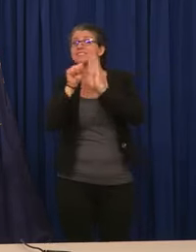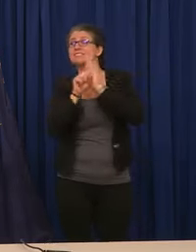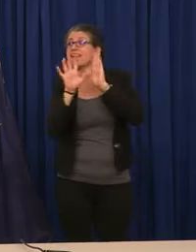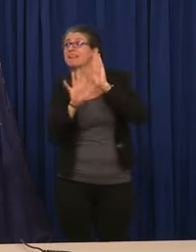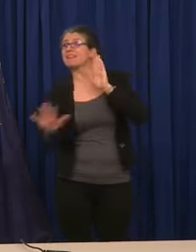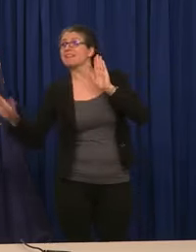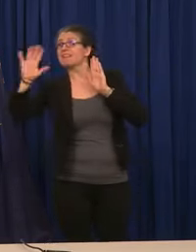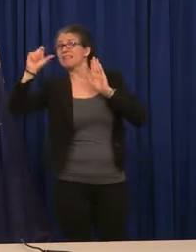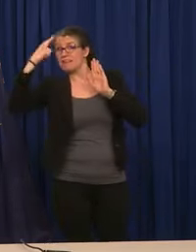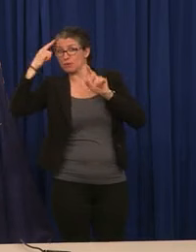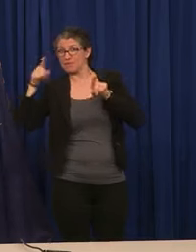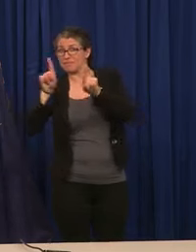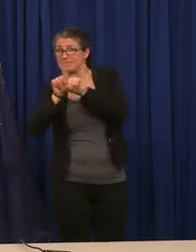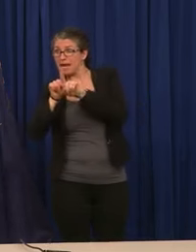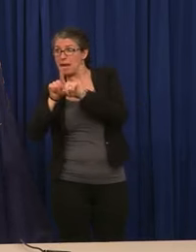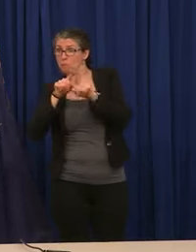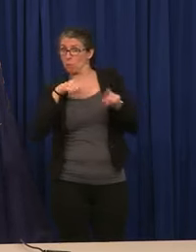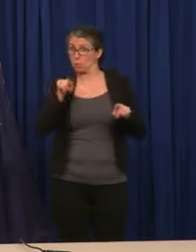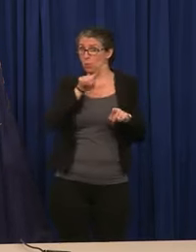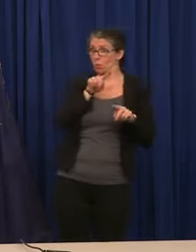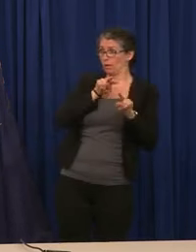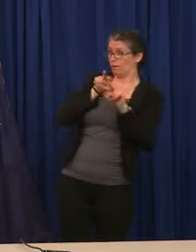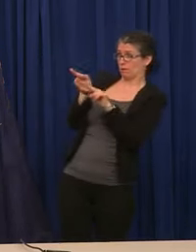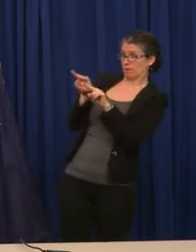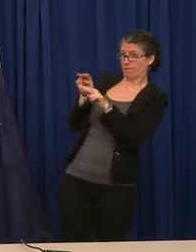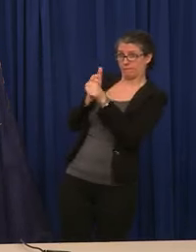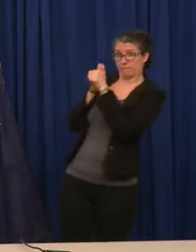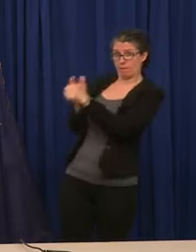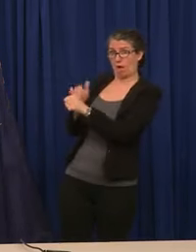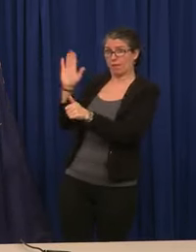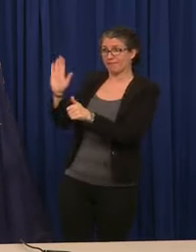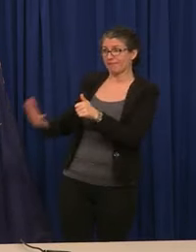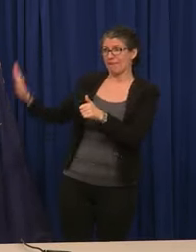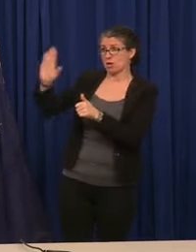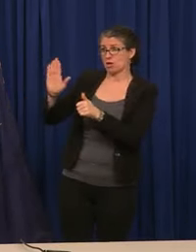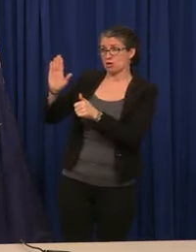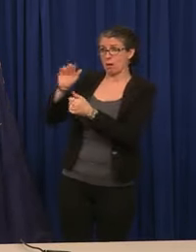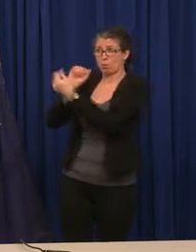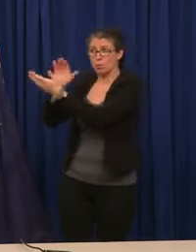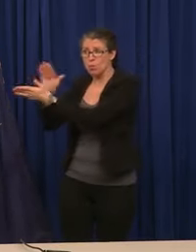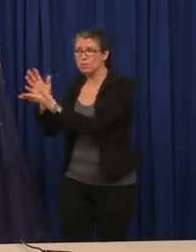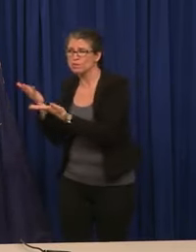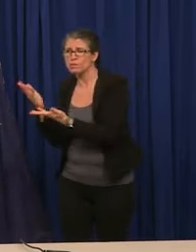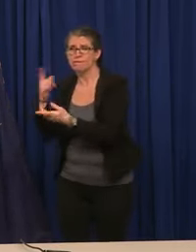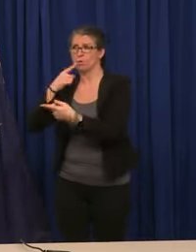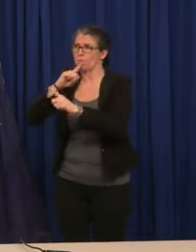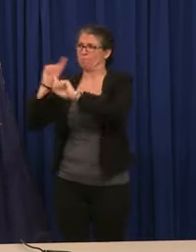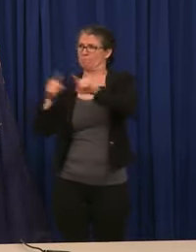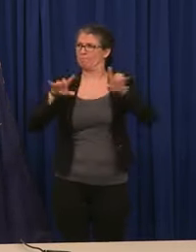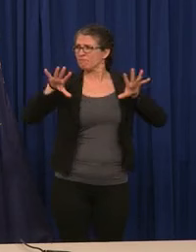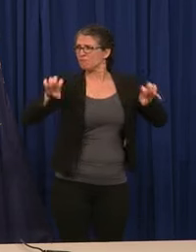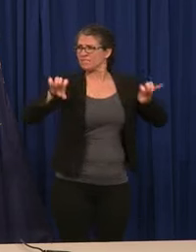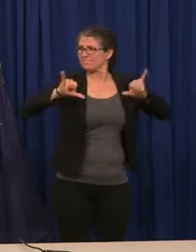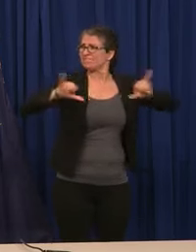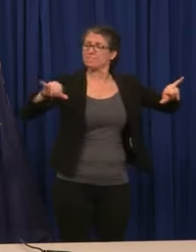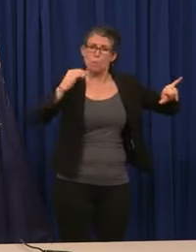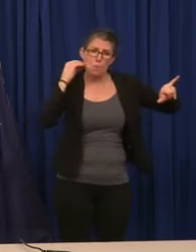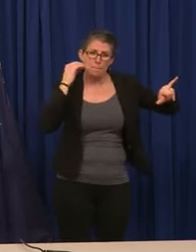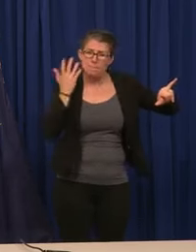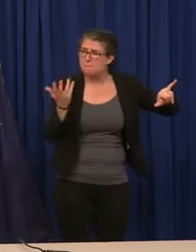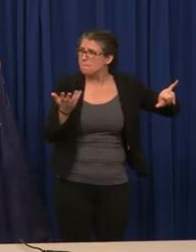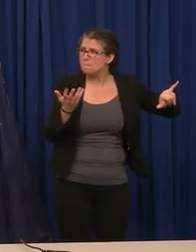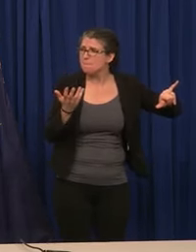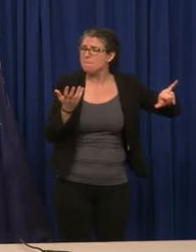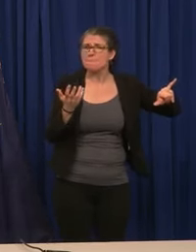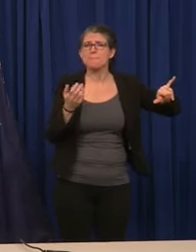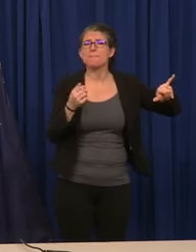are doing or how things are doing to try to like prepare for what happens in Maine? And you said the more hospitals are reporting back on